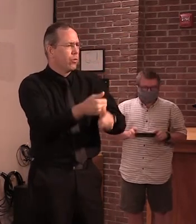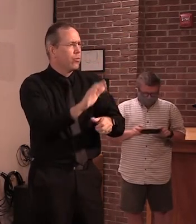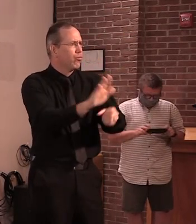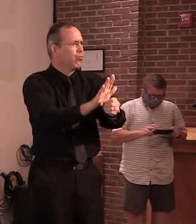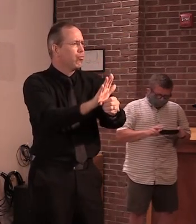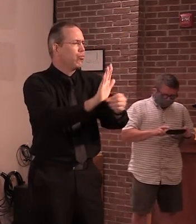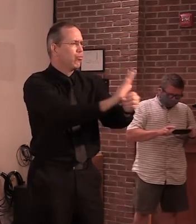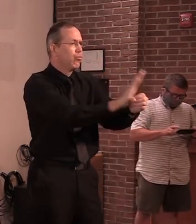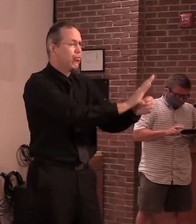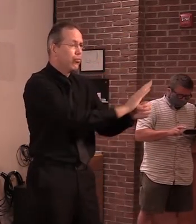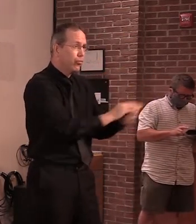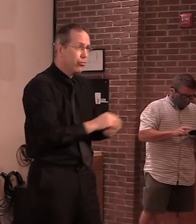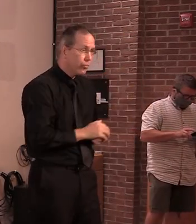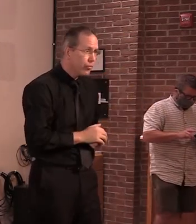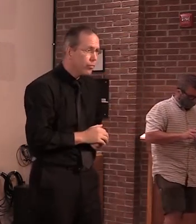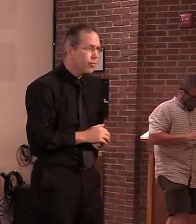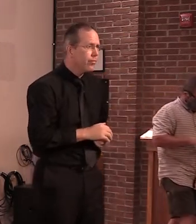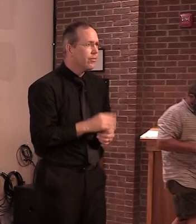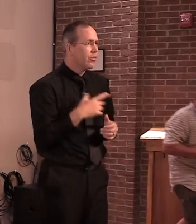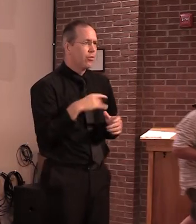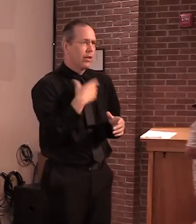guidance that we can produce.